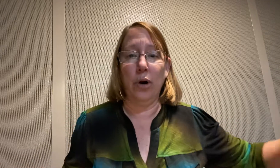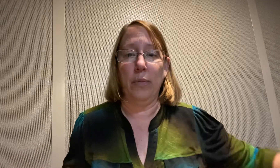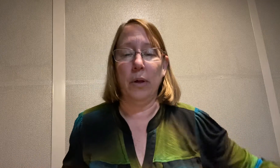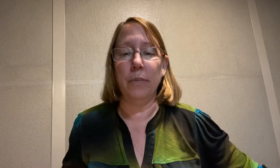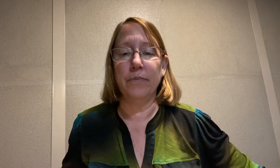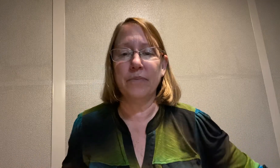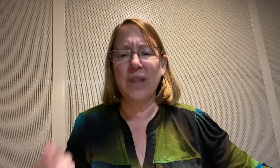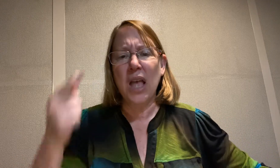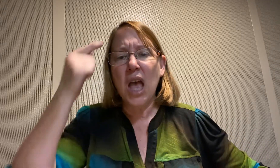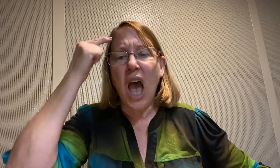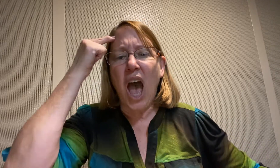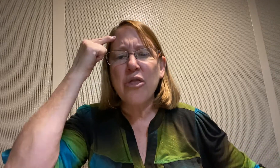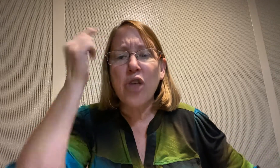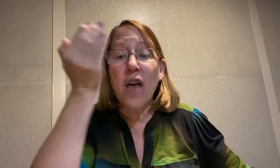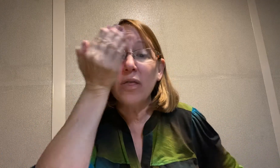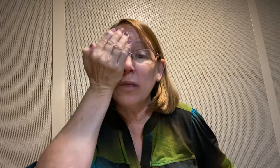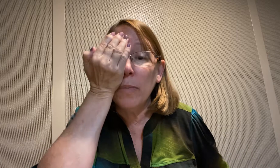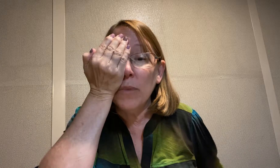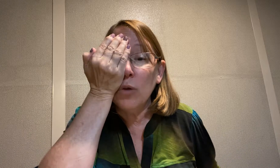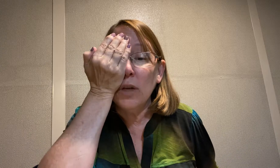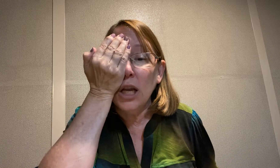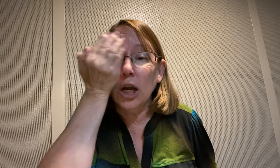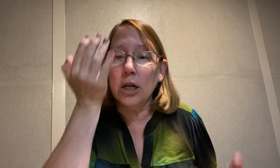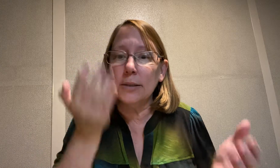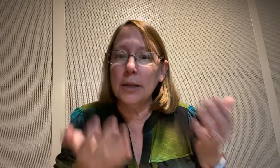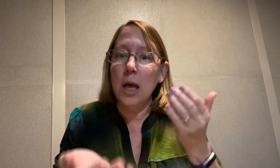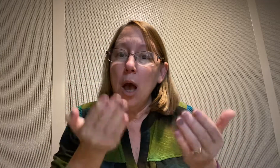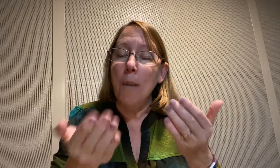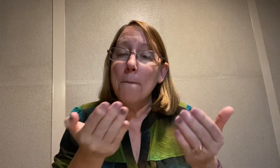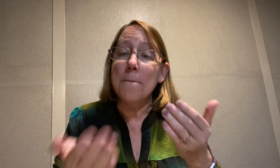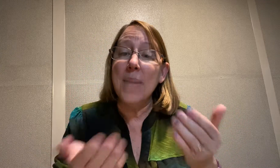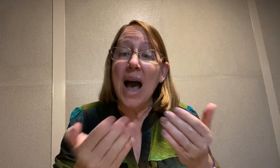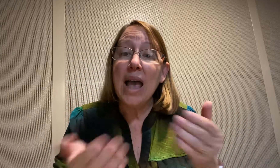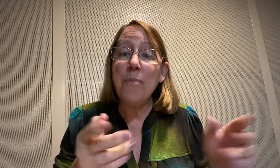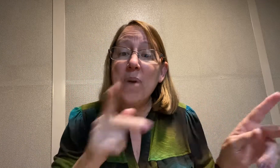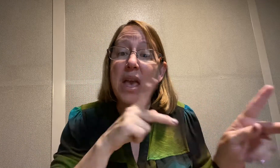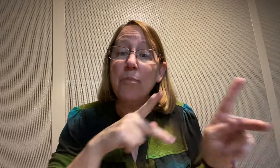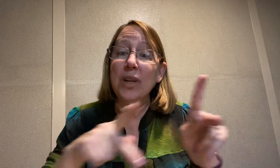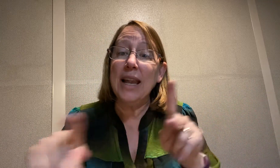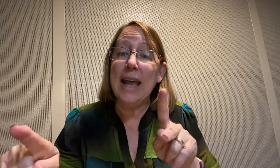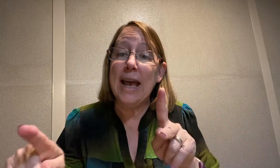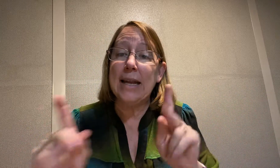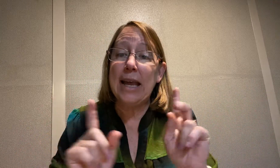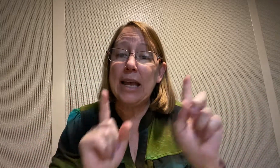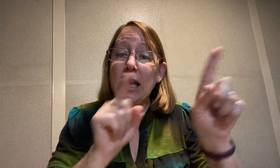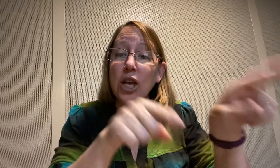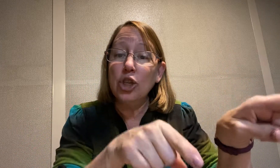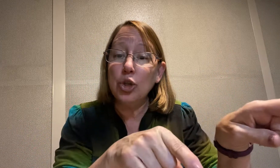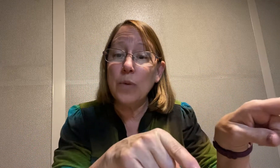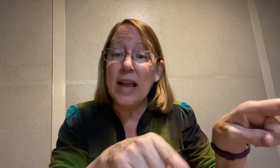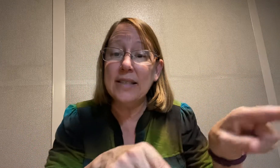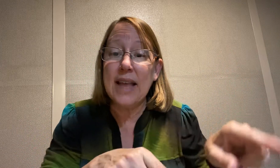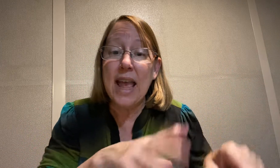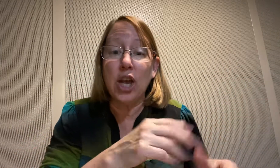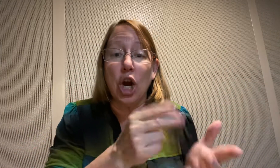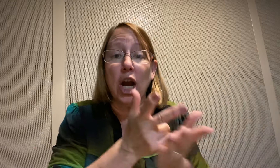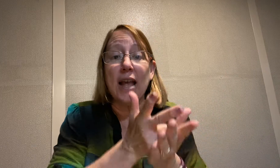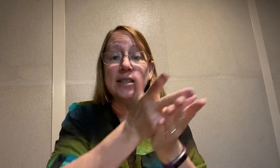portable. I thought the mutineers might be planning to raise anchor and